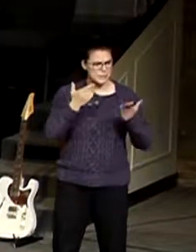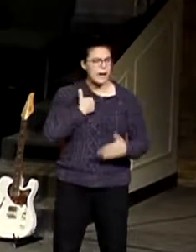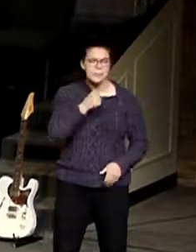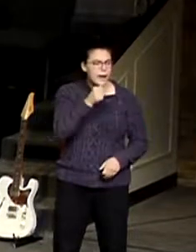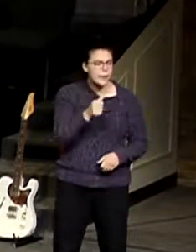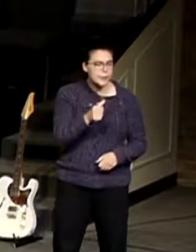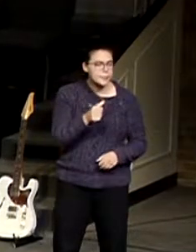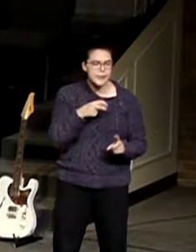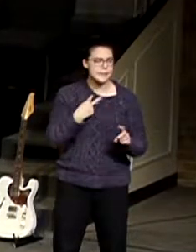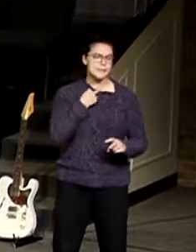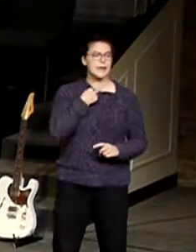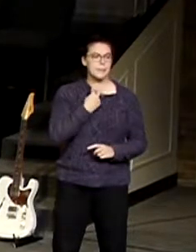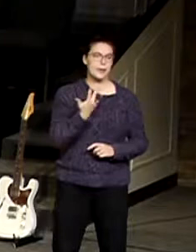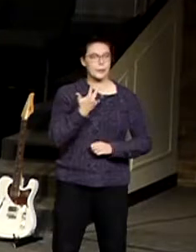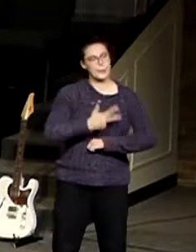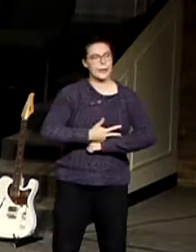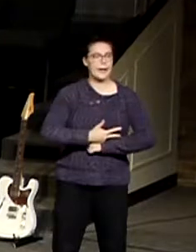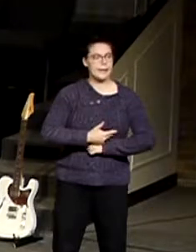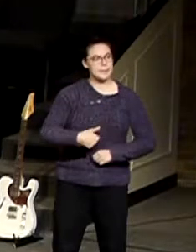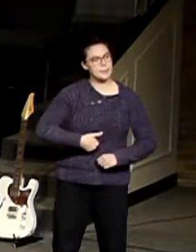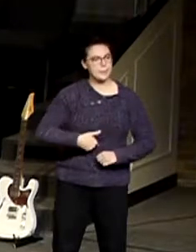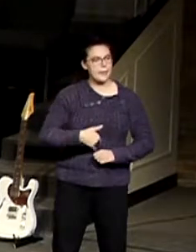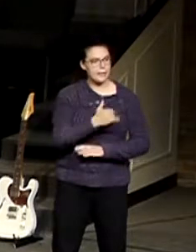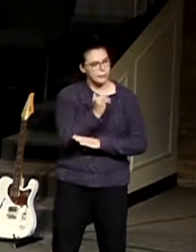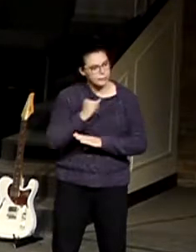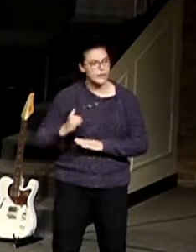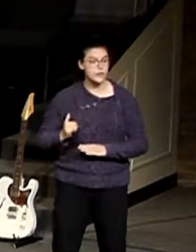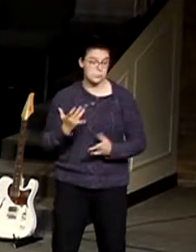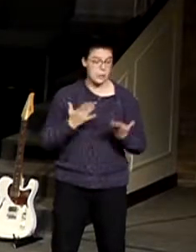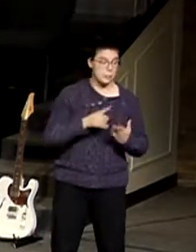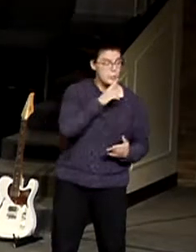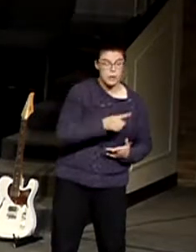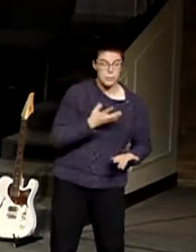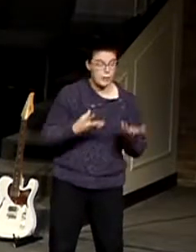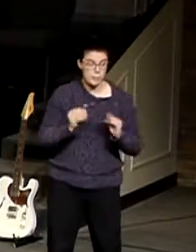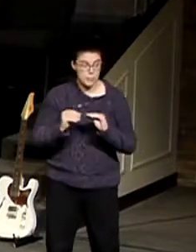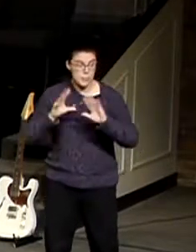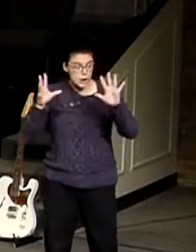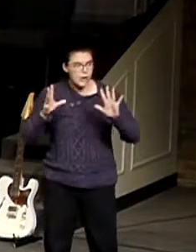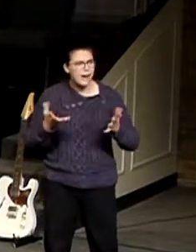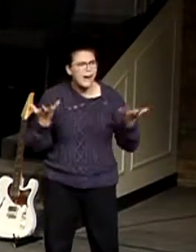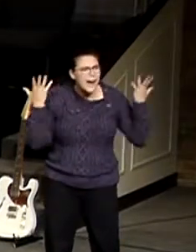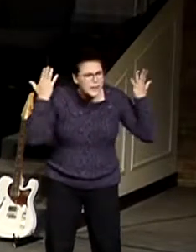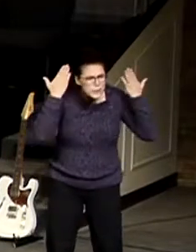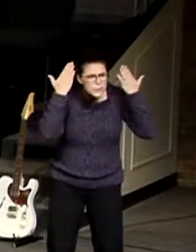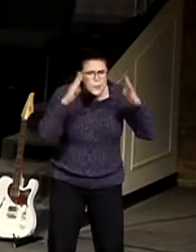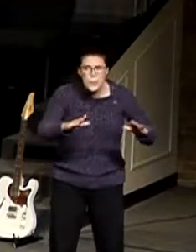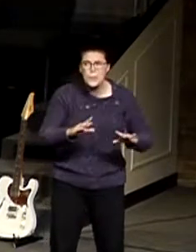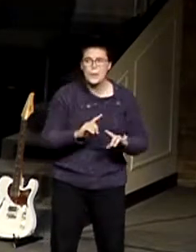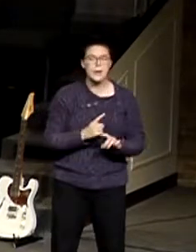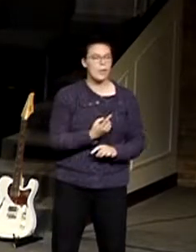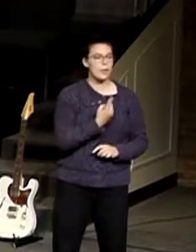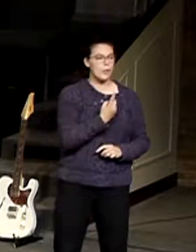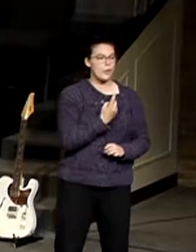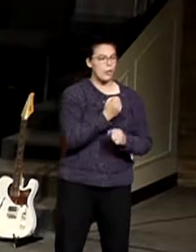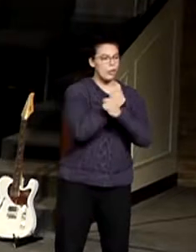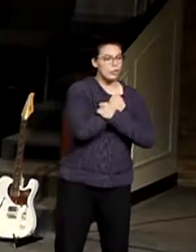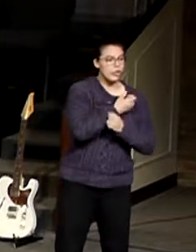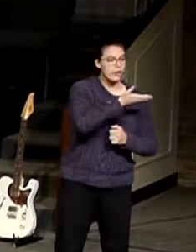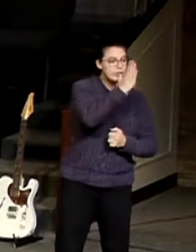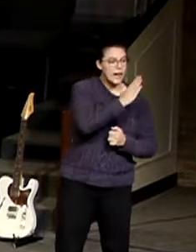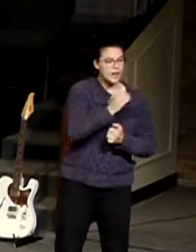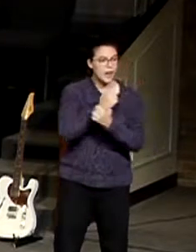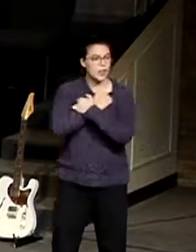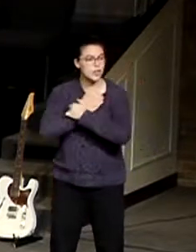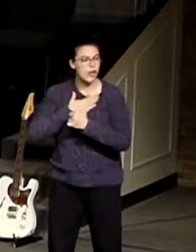belly. Was it a miracle? Maybe. Was it real? Maybe. That's not where I'm getting hung up. Two places, love God, love my neighbor. I get hung up